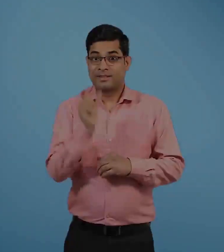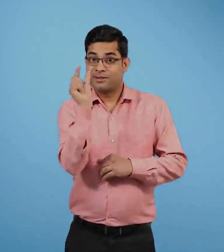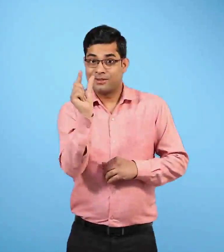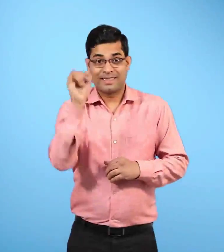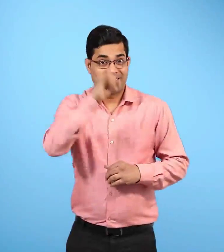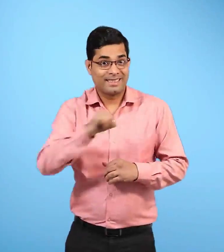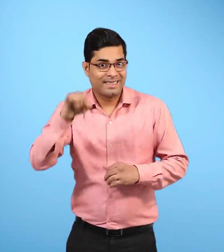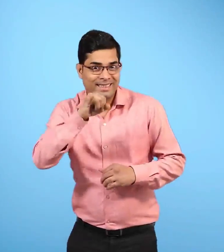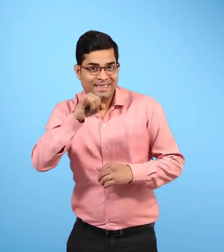Unit 6.